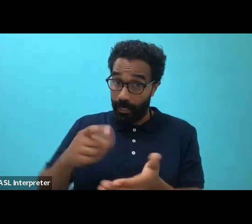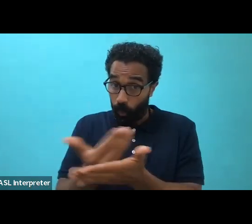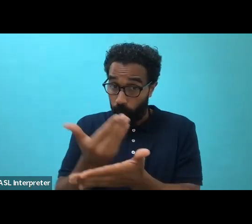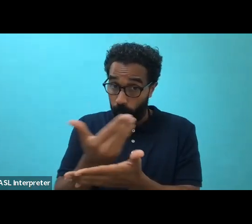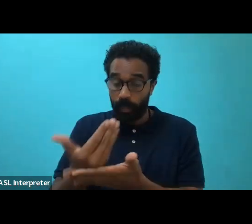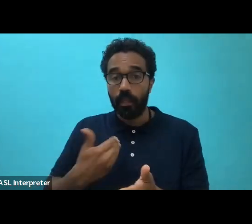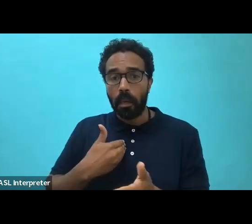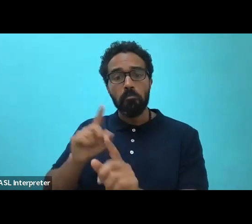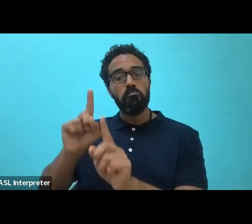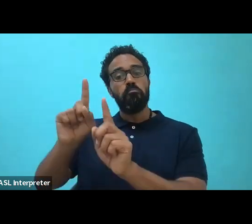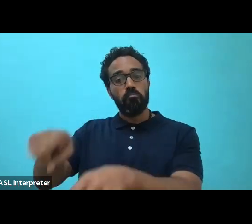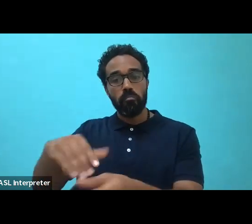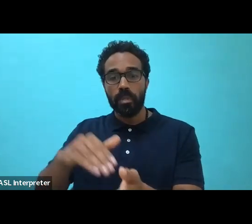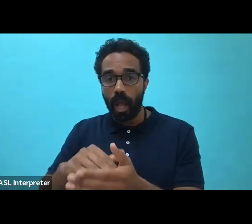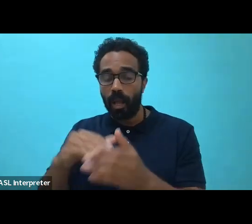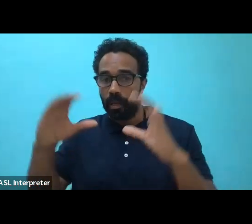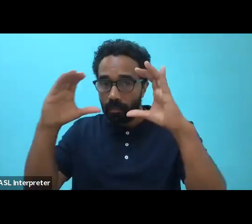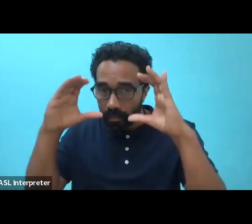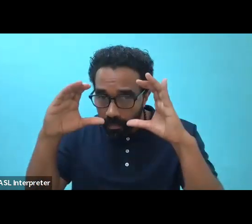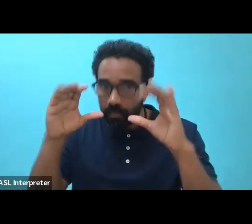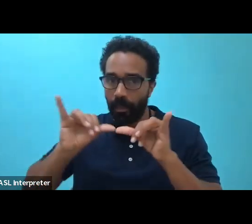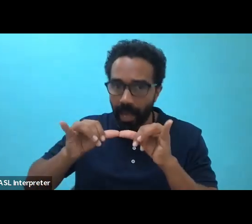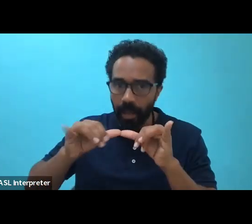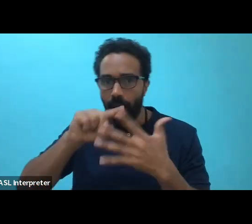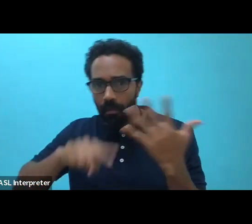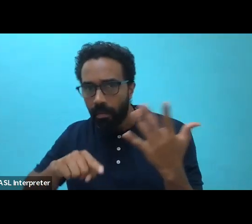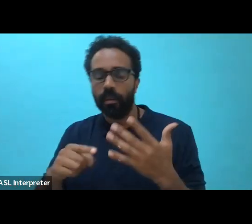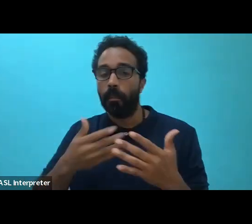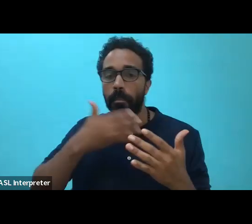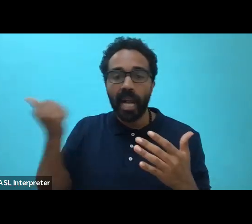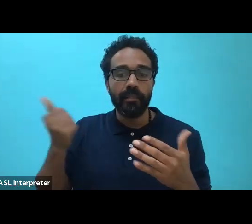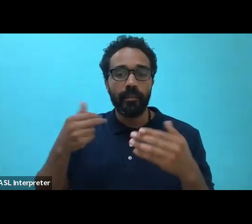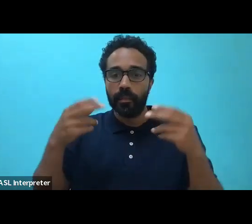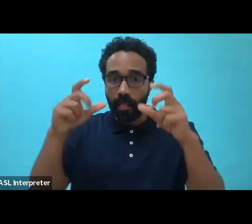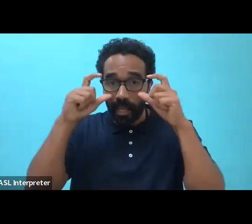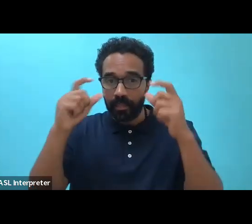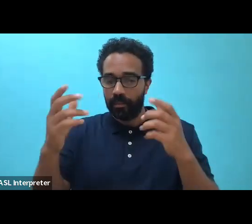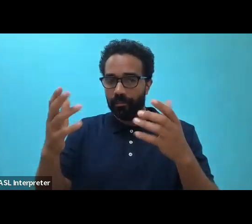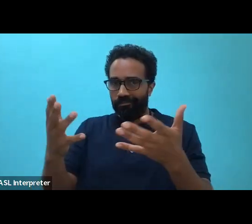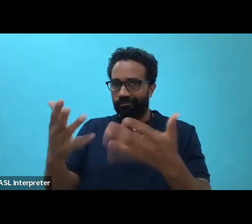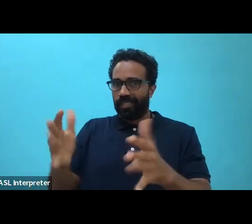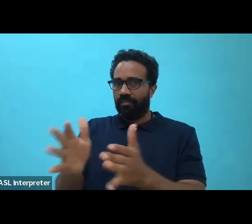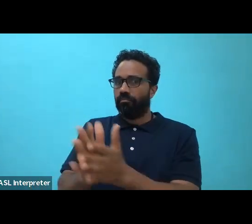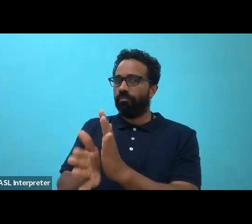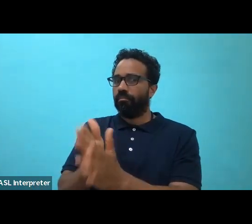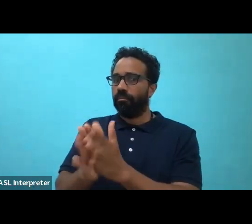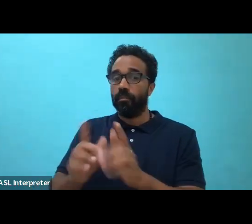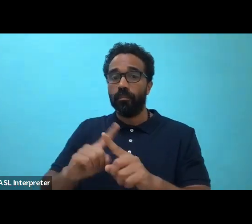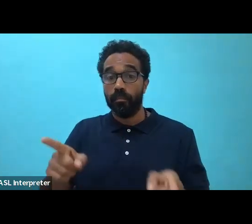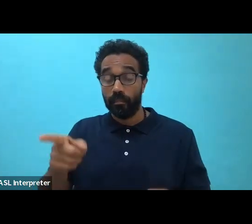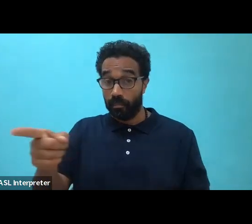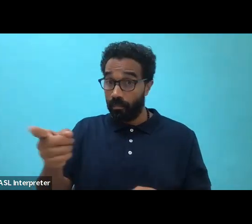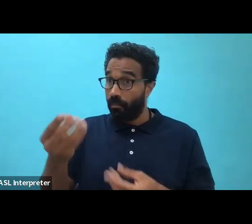my acuity, etc., and figure out what glasses will be the best for me. But in terms of how I live my